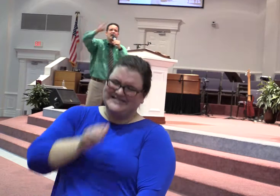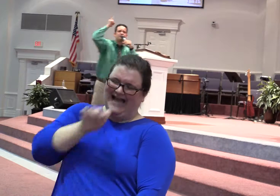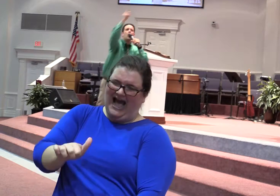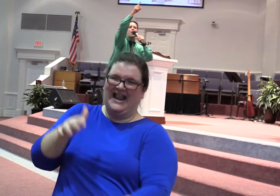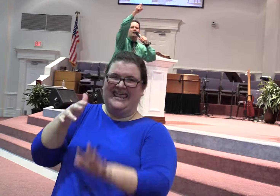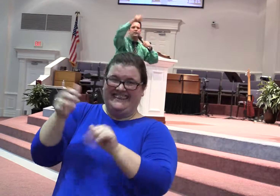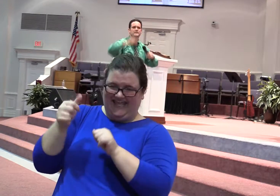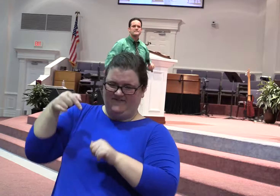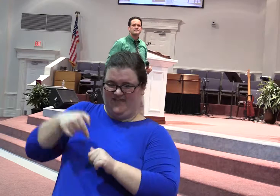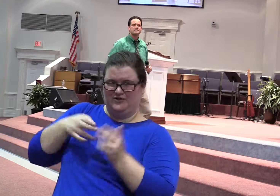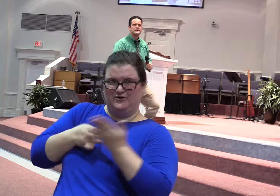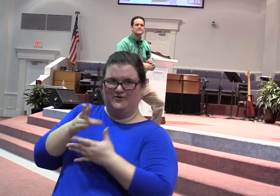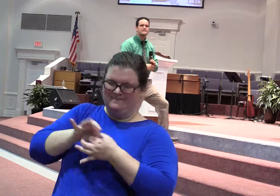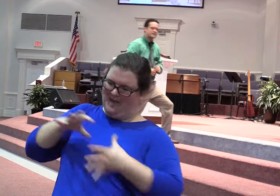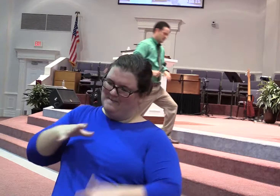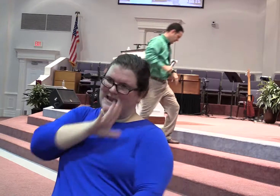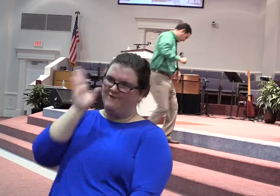leave this truth.